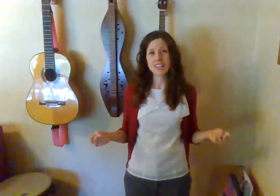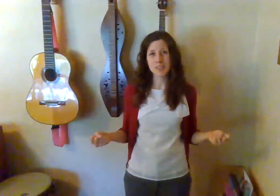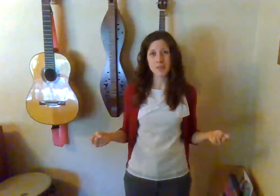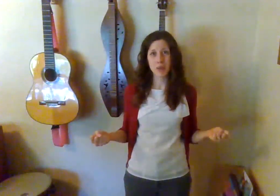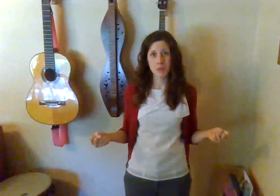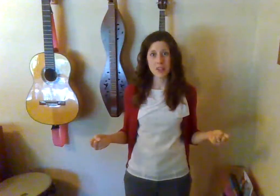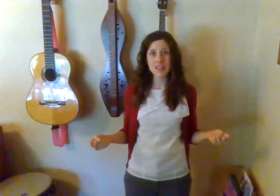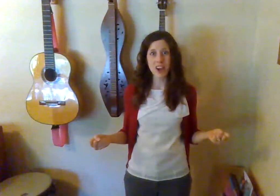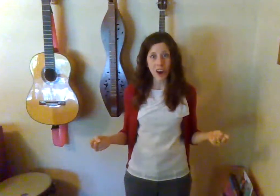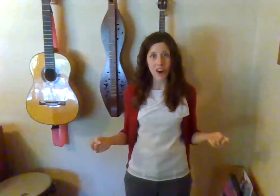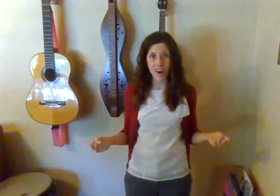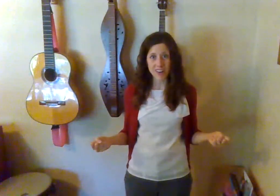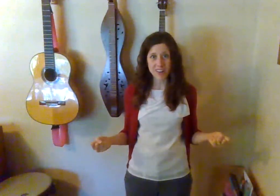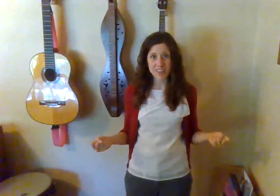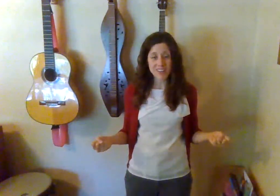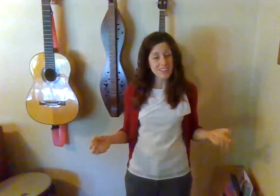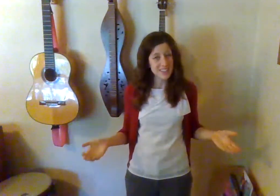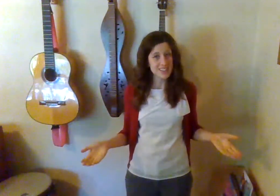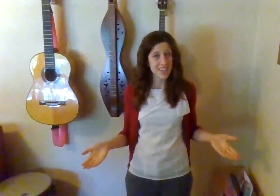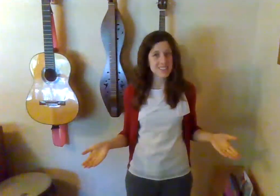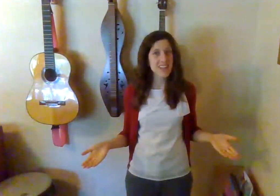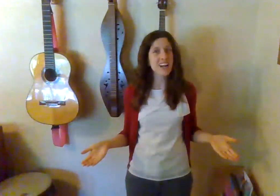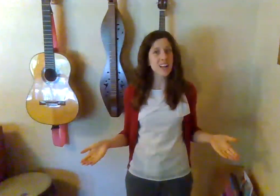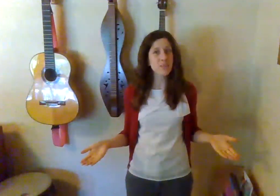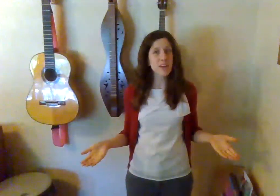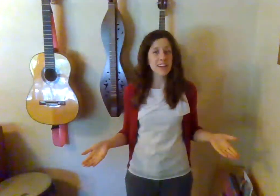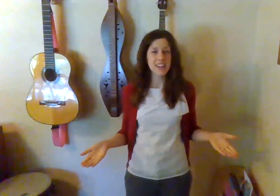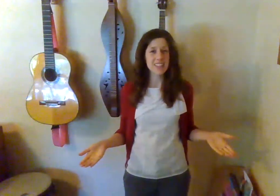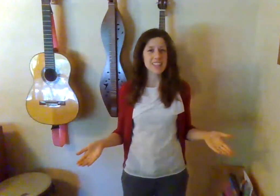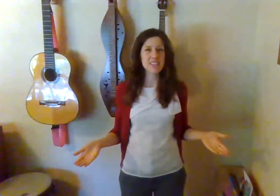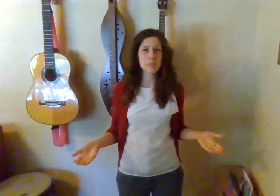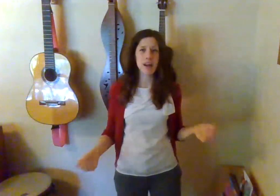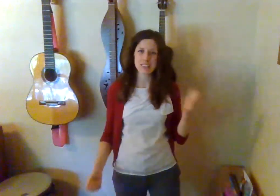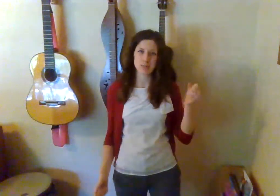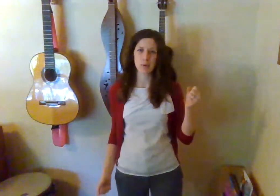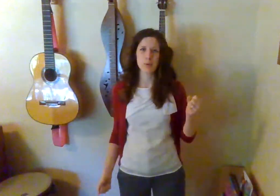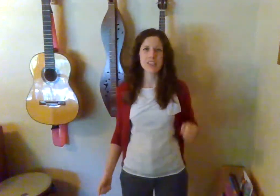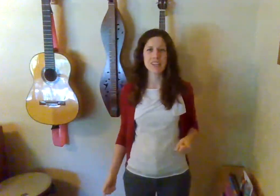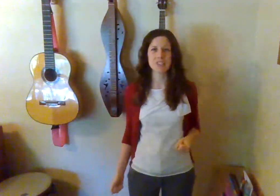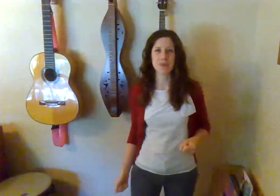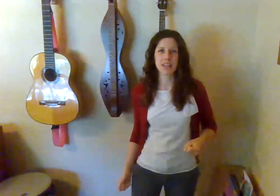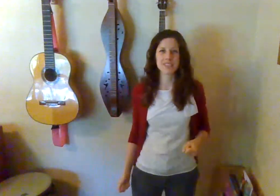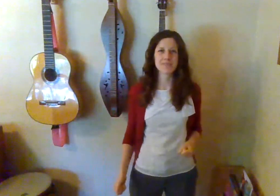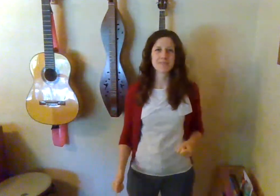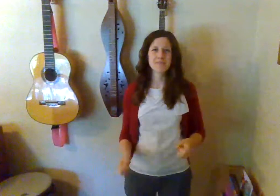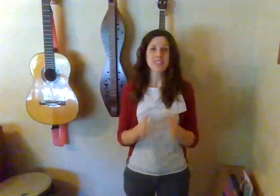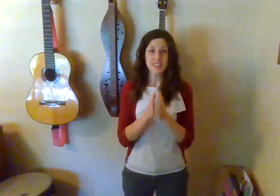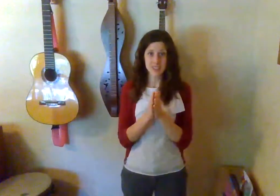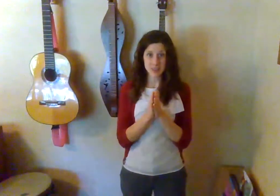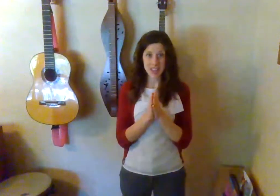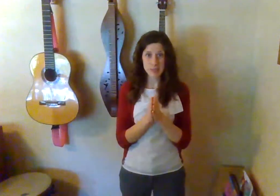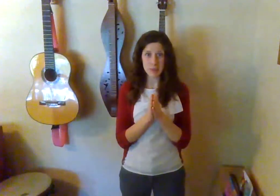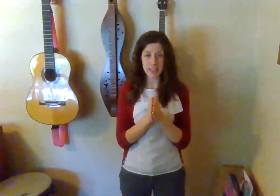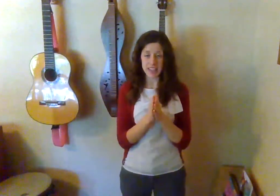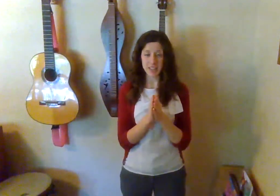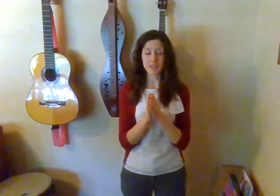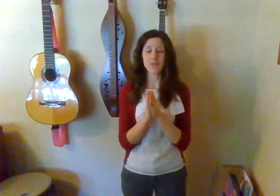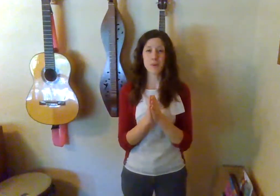something really hard. It takes time and it takes practice, but we can do it. So let's begin. We'll